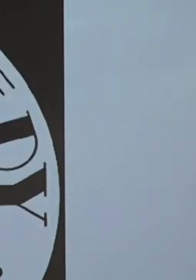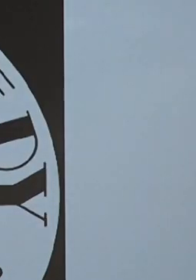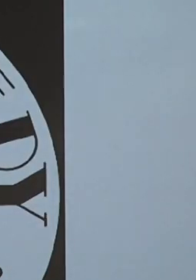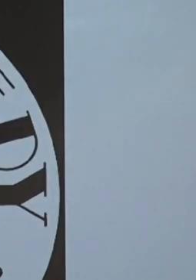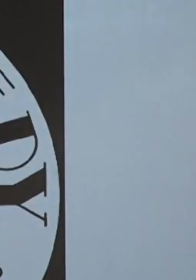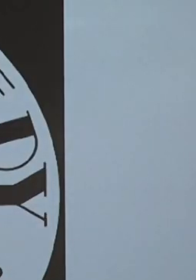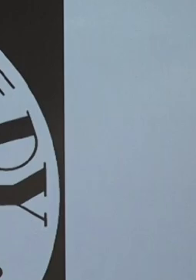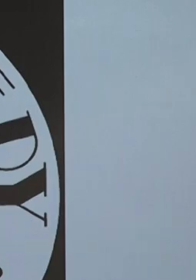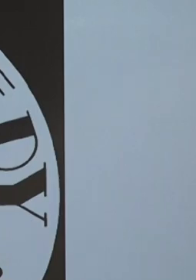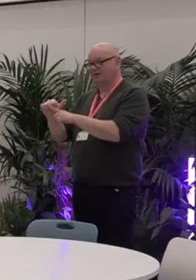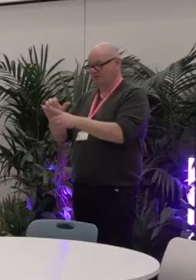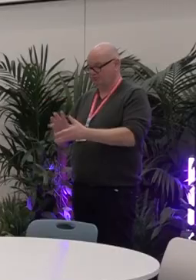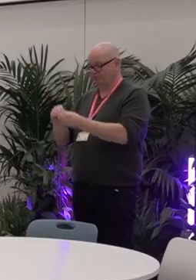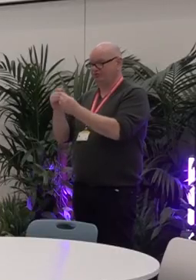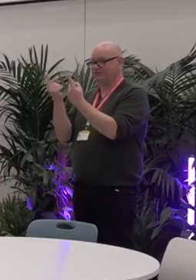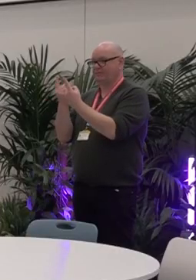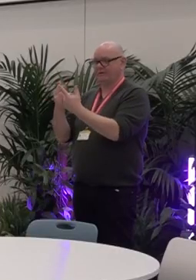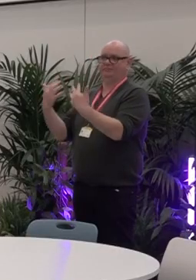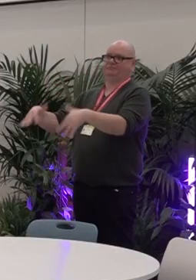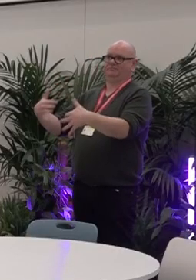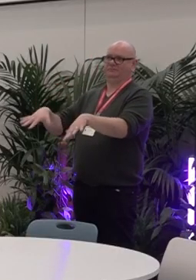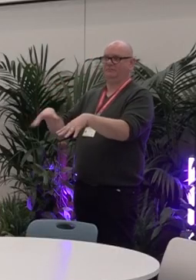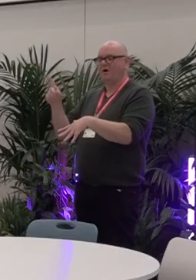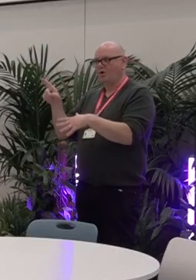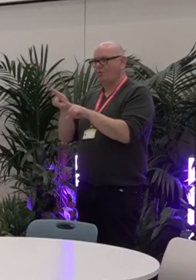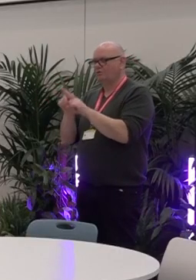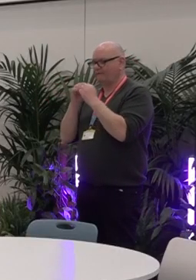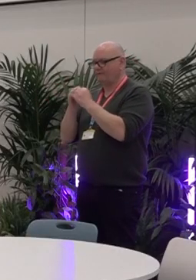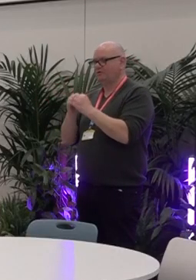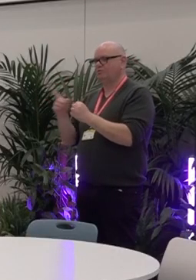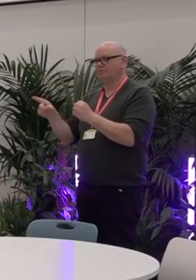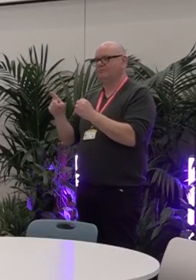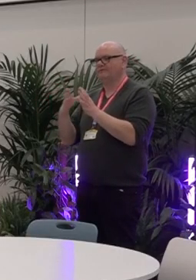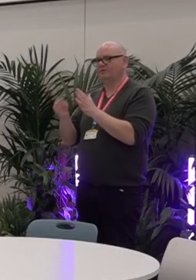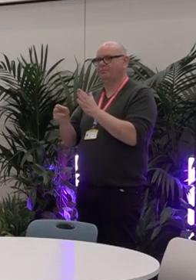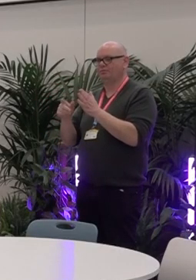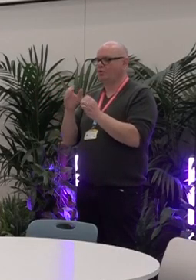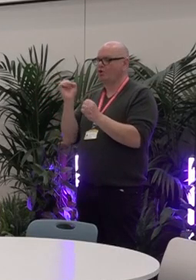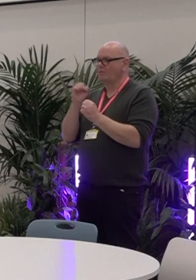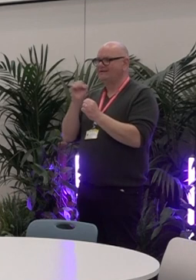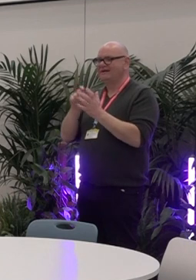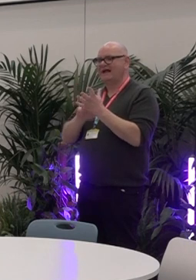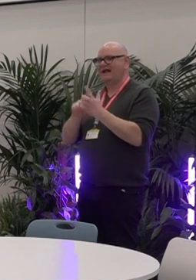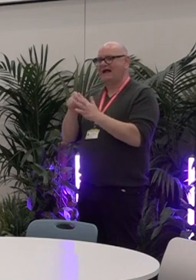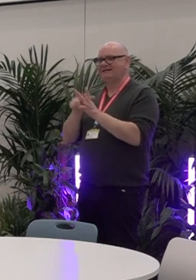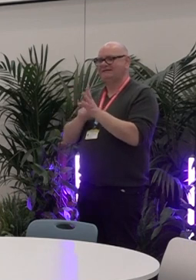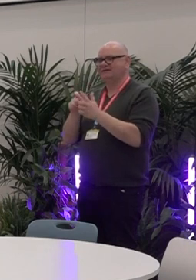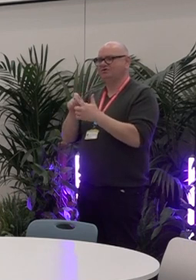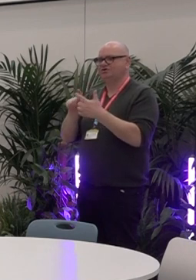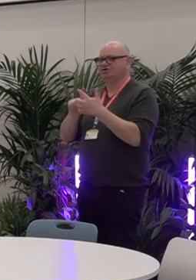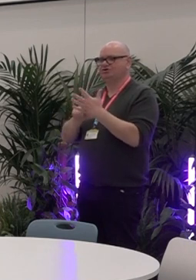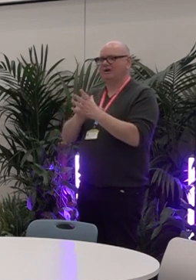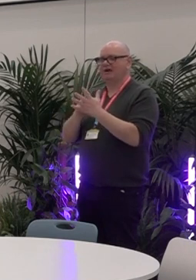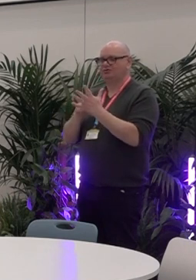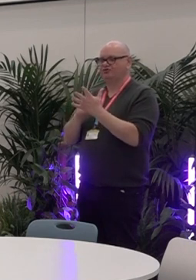produce amazing stuff. Quick story, Andy De La Torre, a comedian, went to the US, had